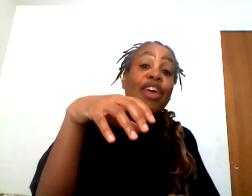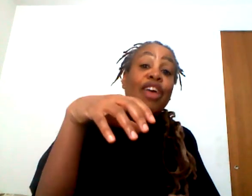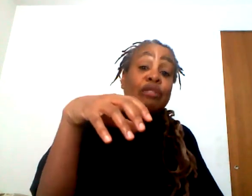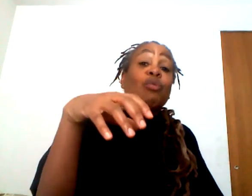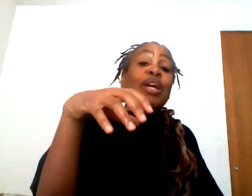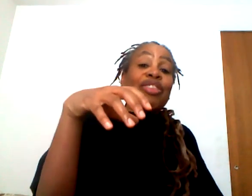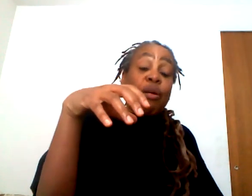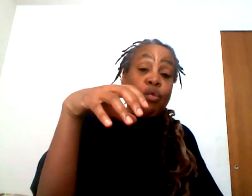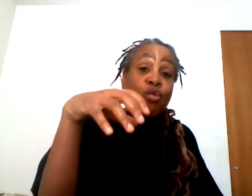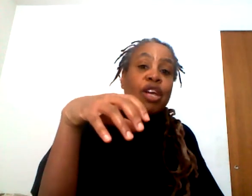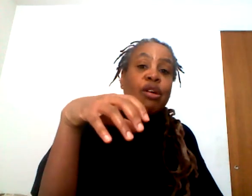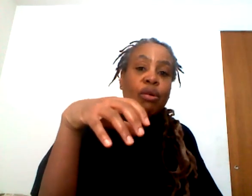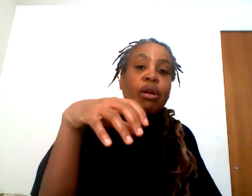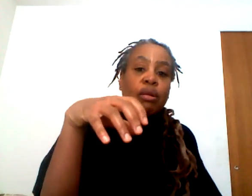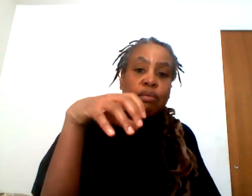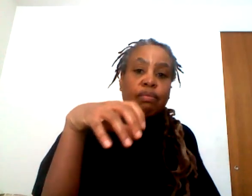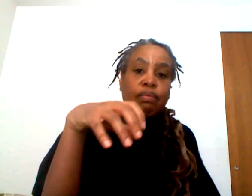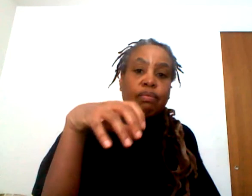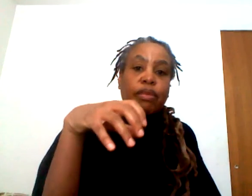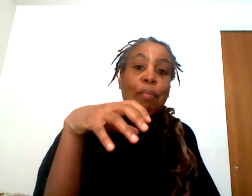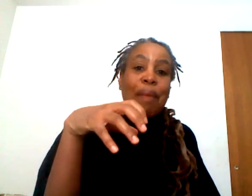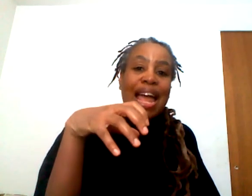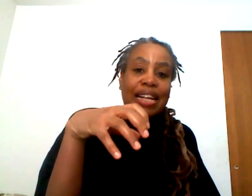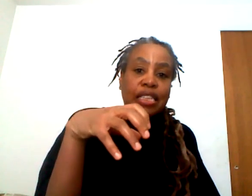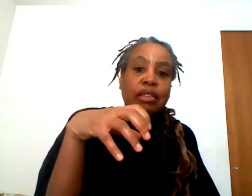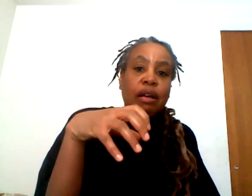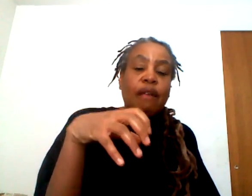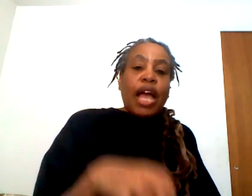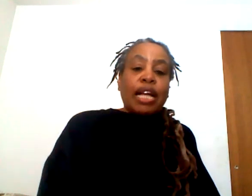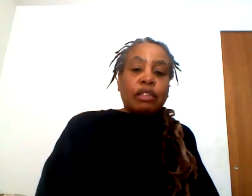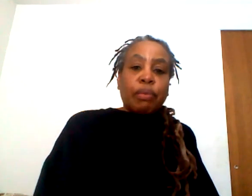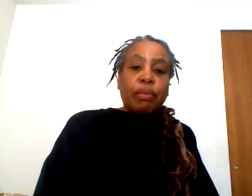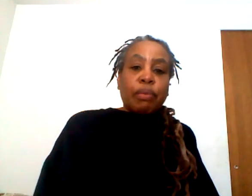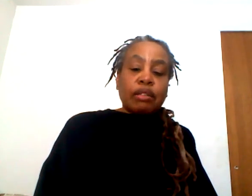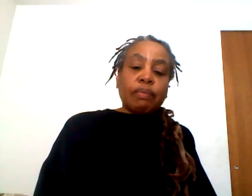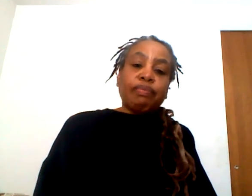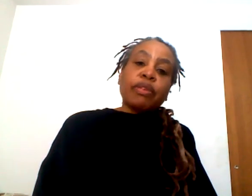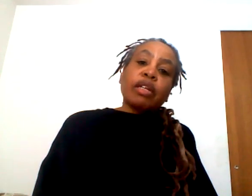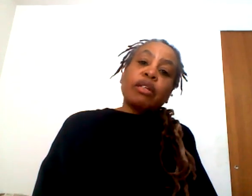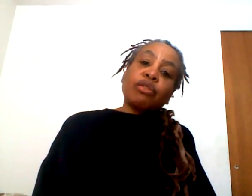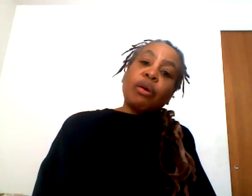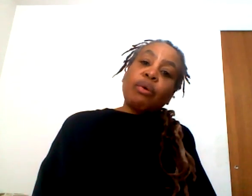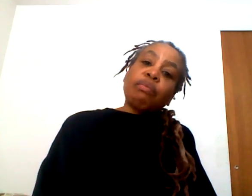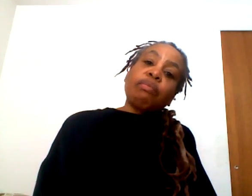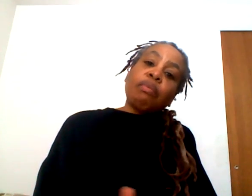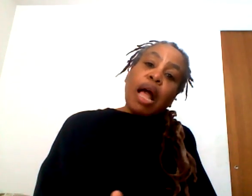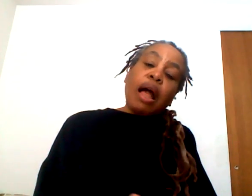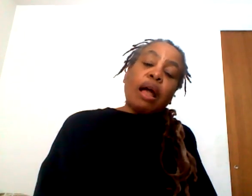that's where the real mass of the iceberg is. So